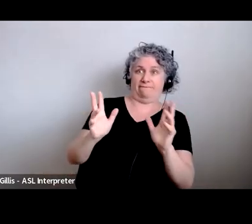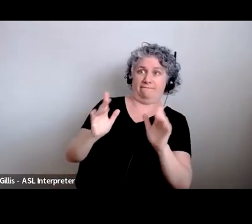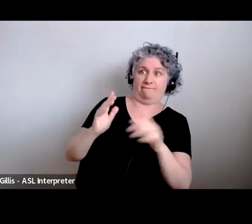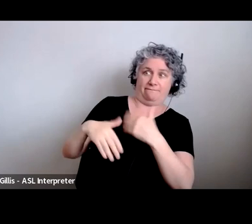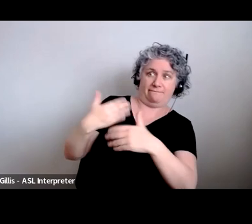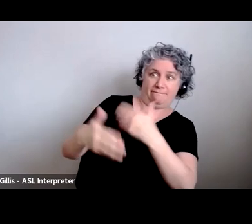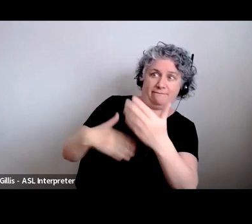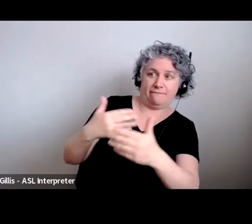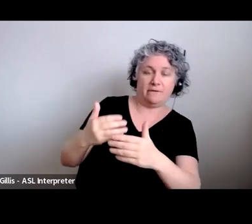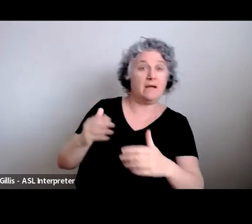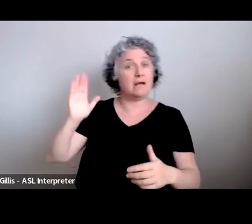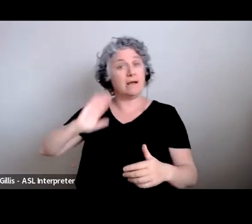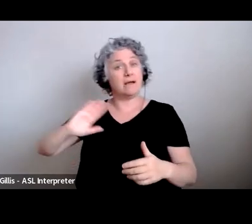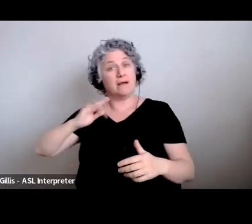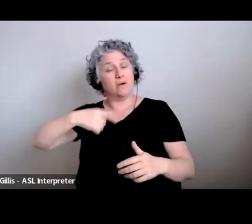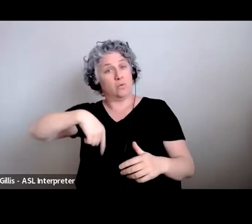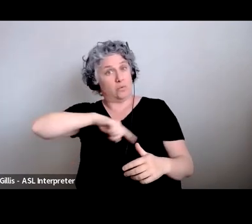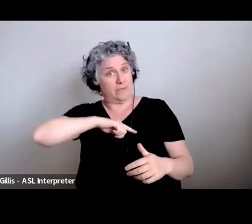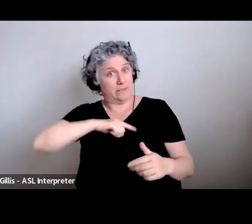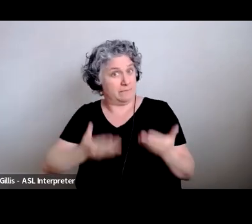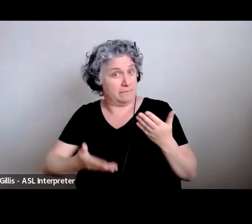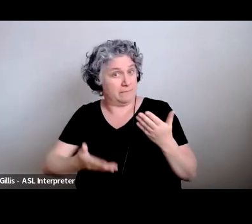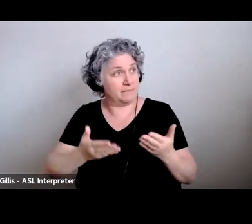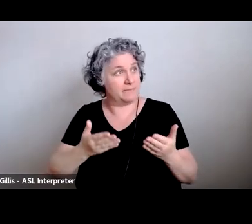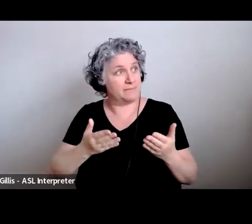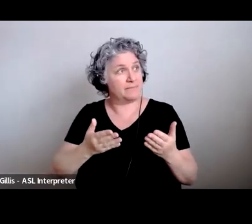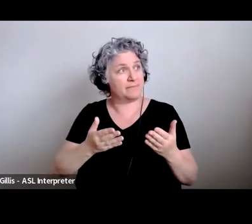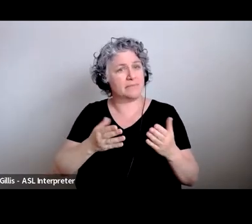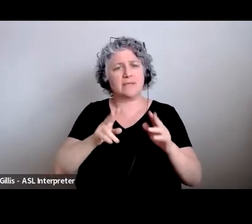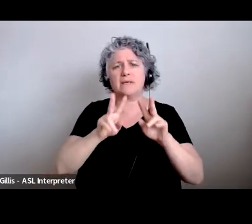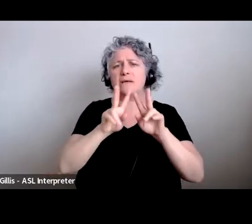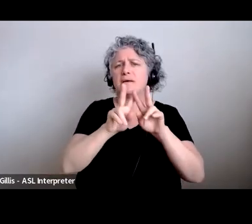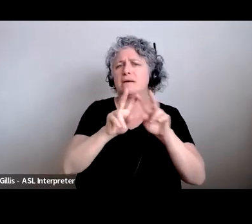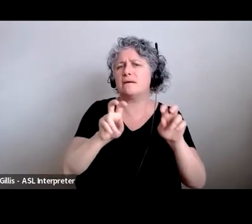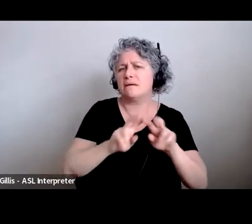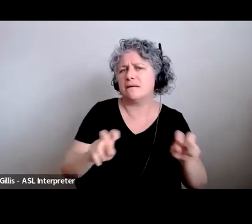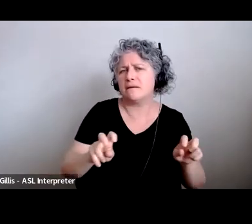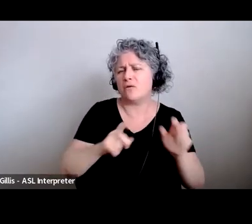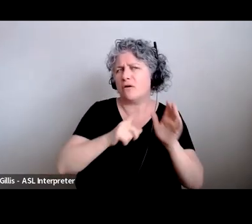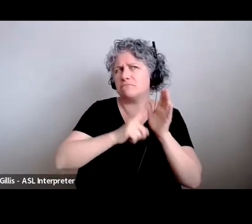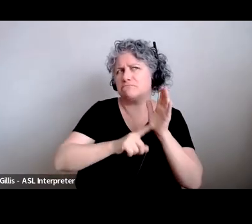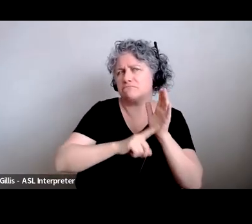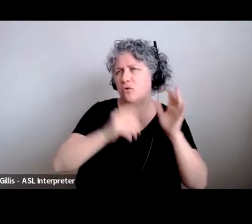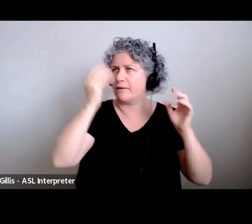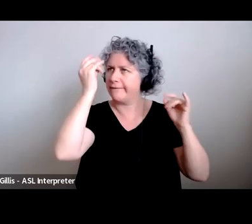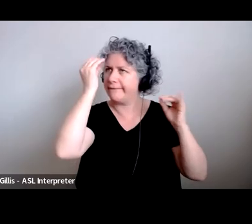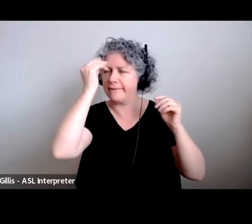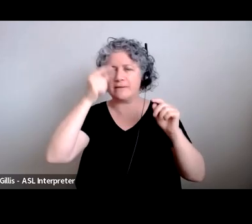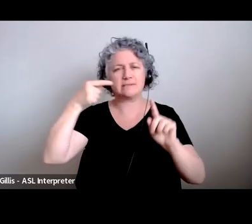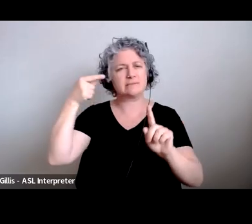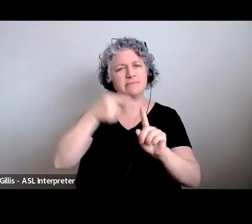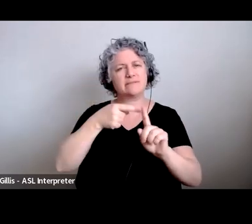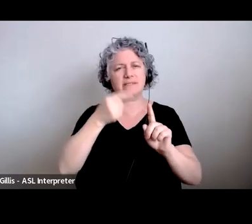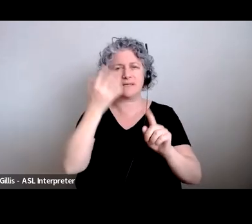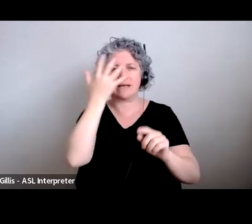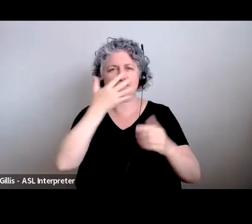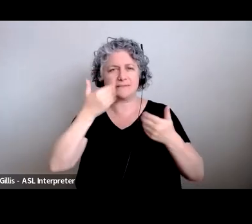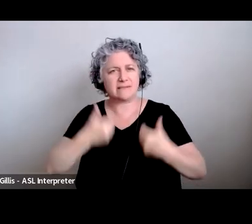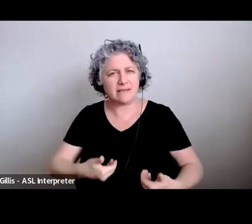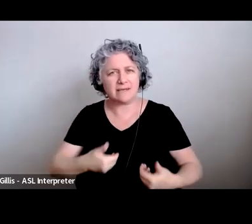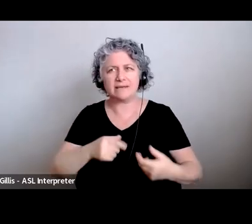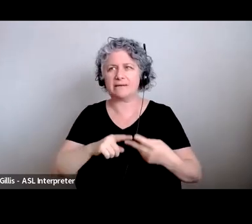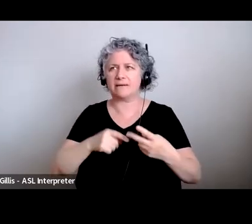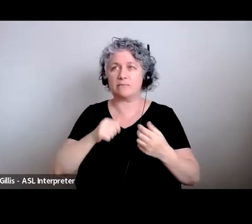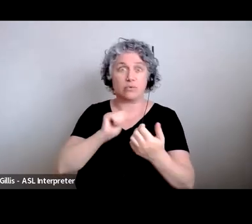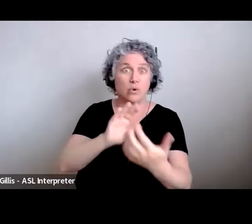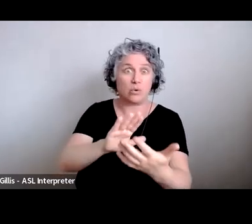past we would explore a specific aesthetic, a specific approach, a specific voice. We need to be